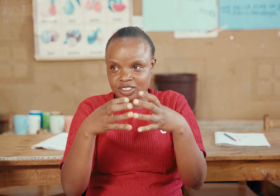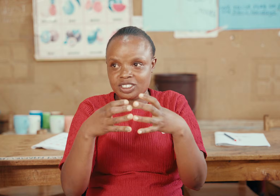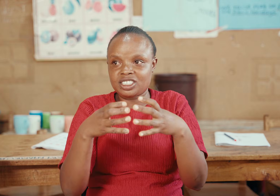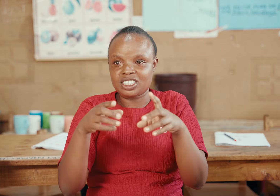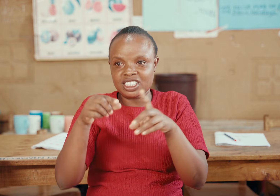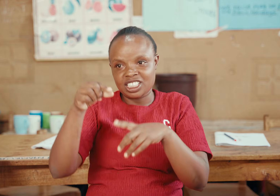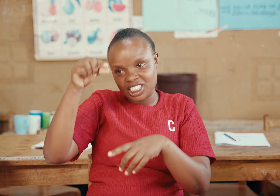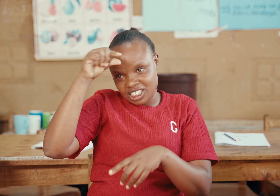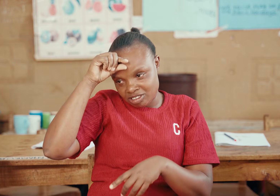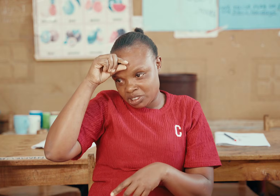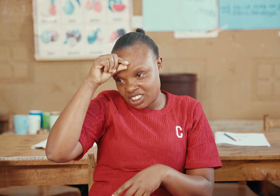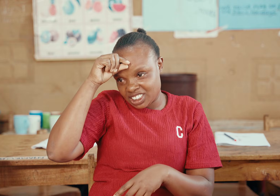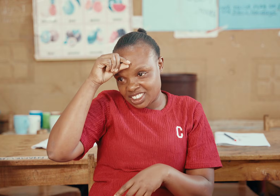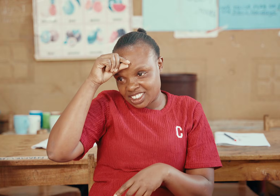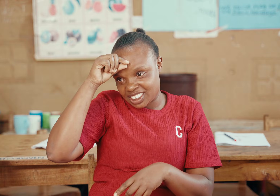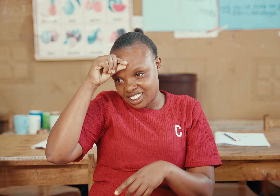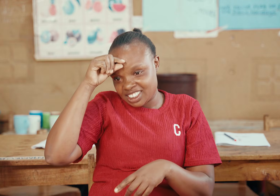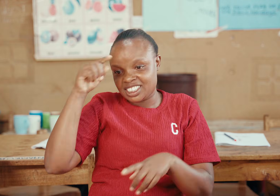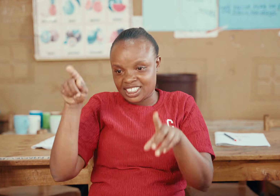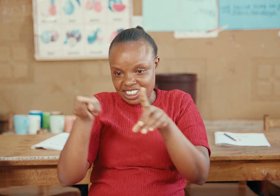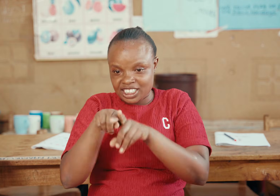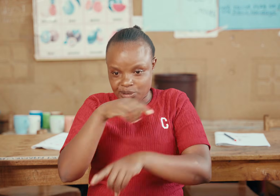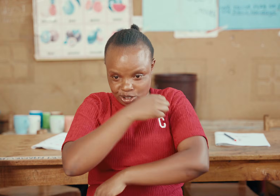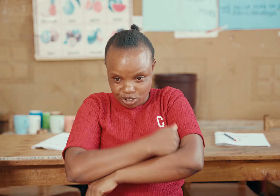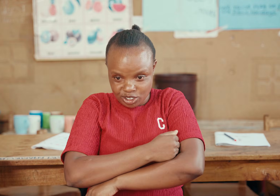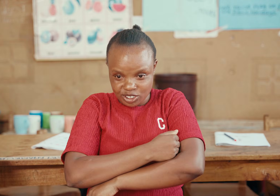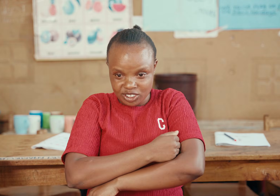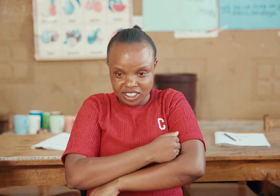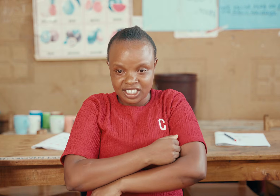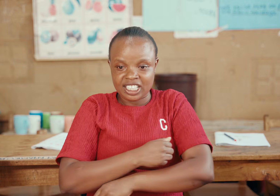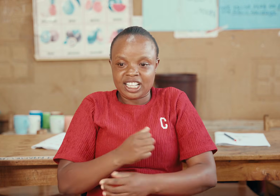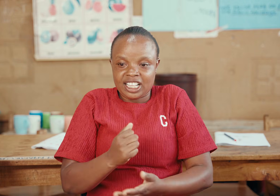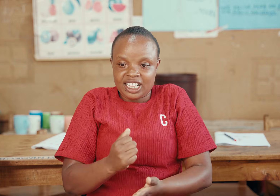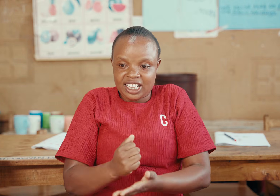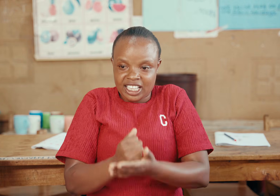from the community, from the government, and also from the school.